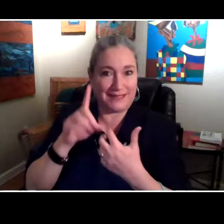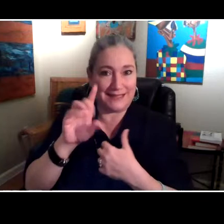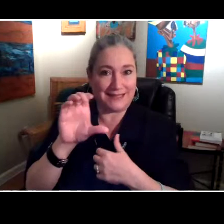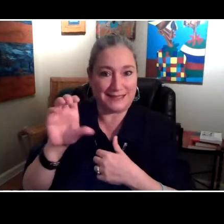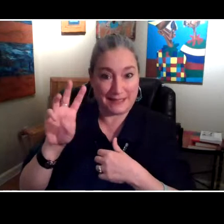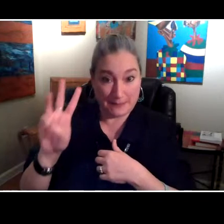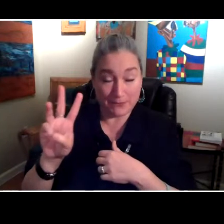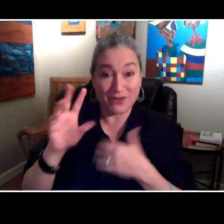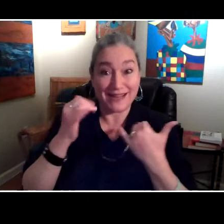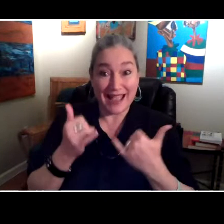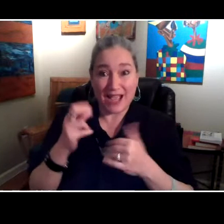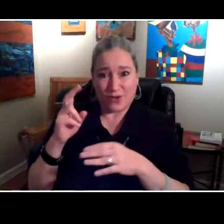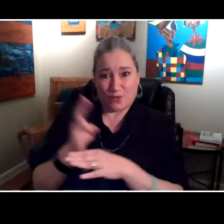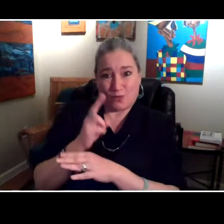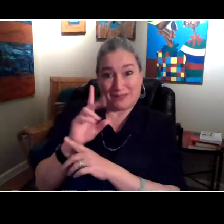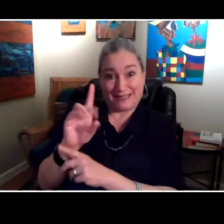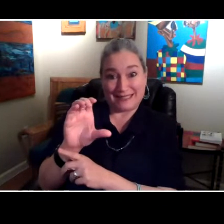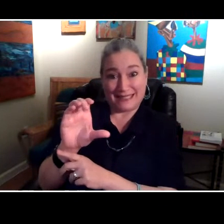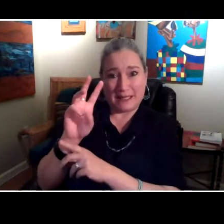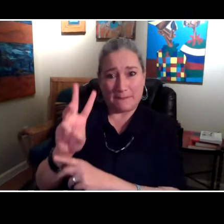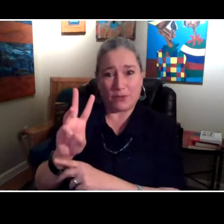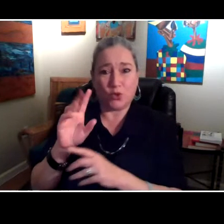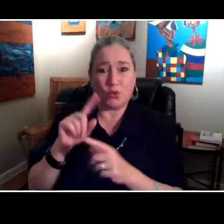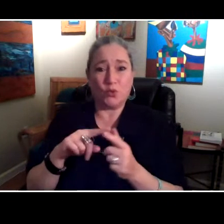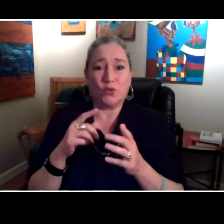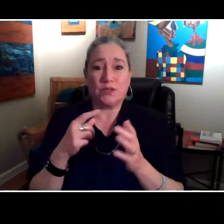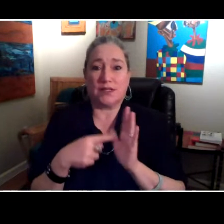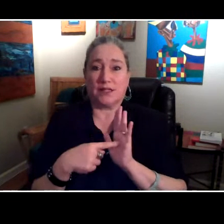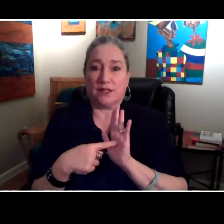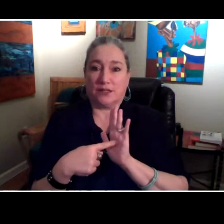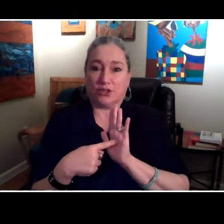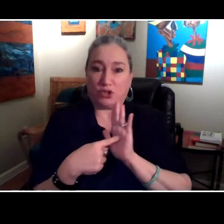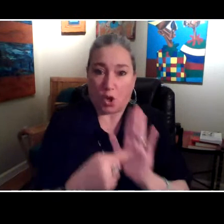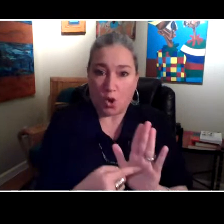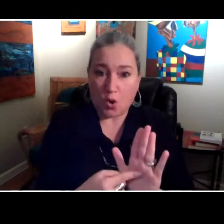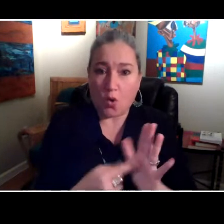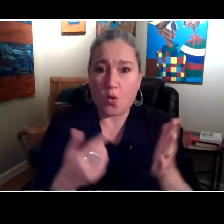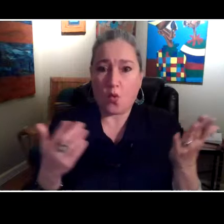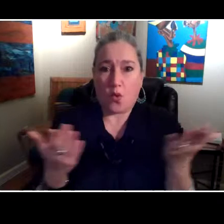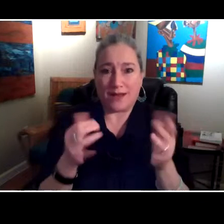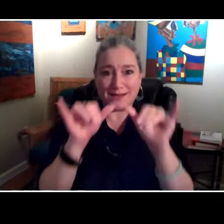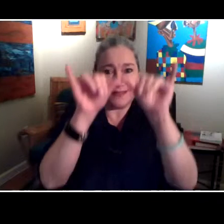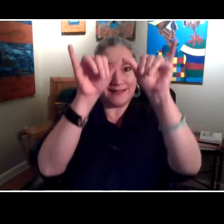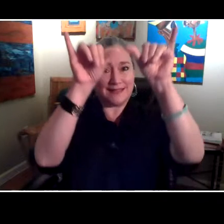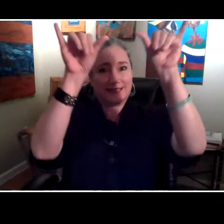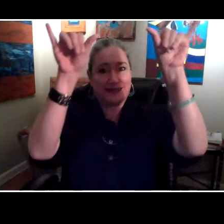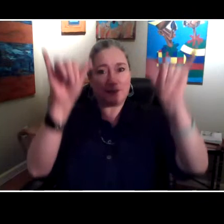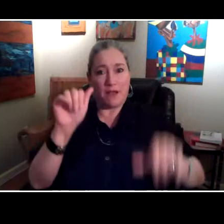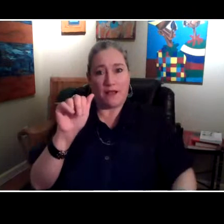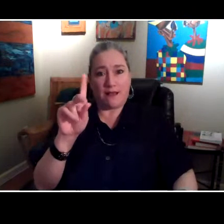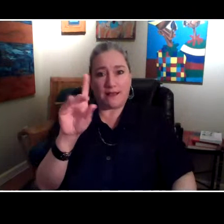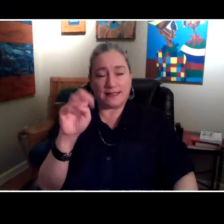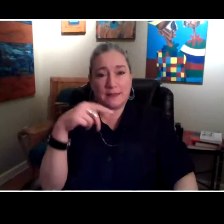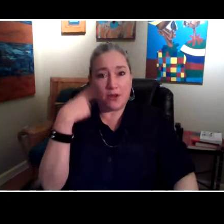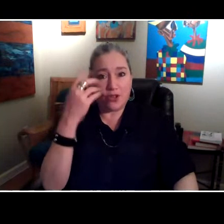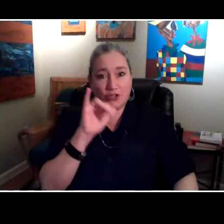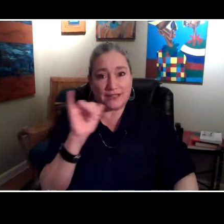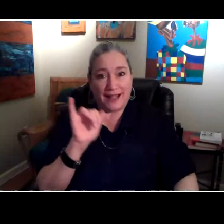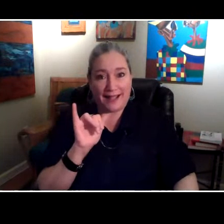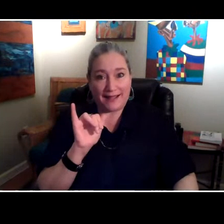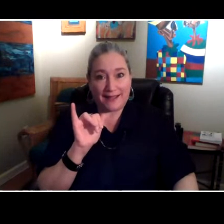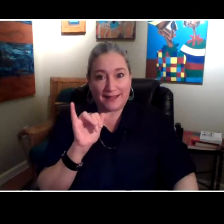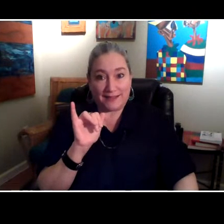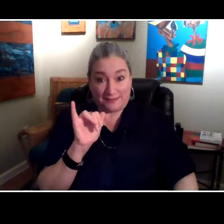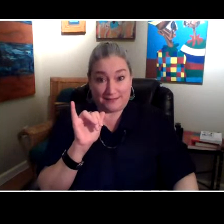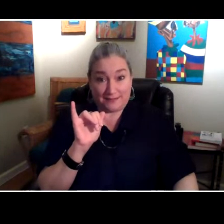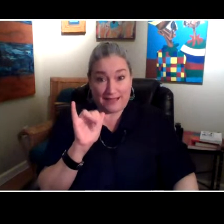is a group of individuals who developed this concept of DCCW. I use that framework of DCCW